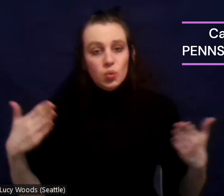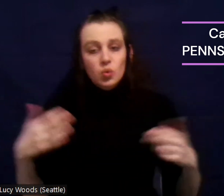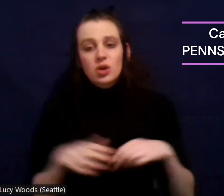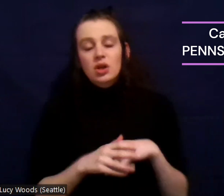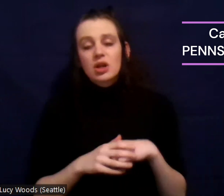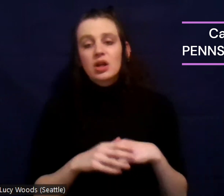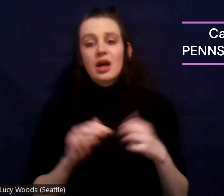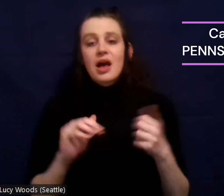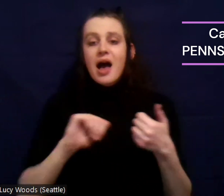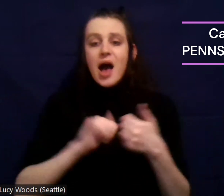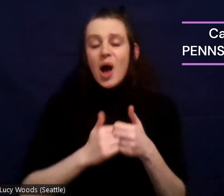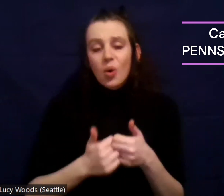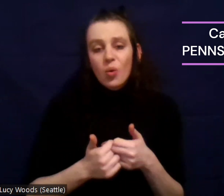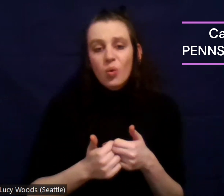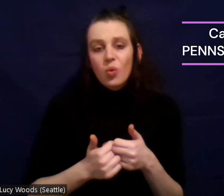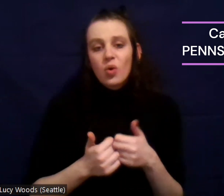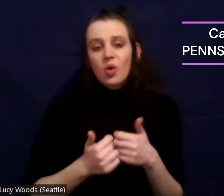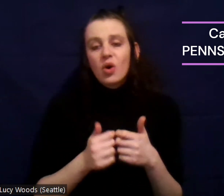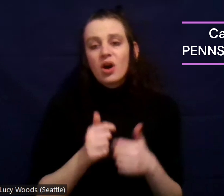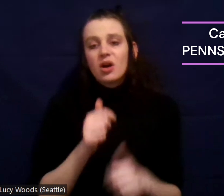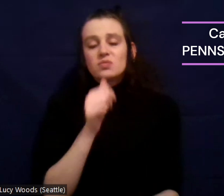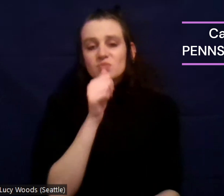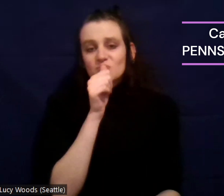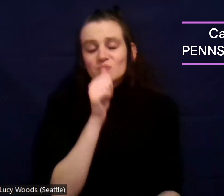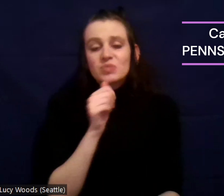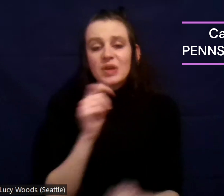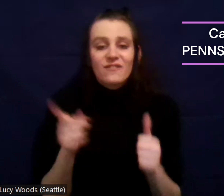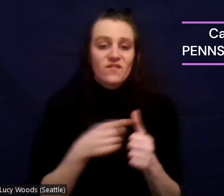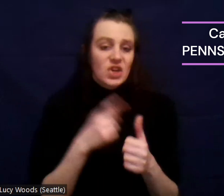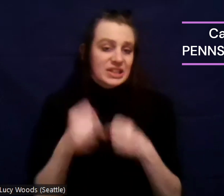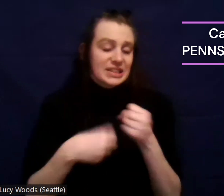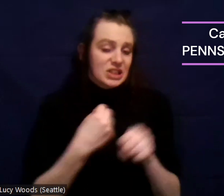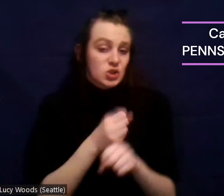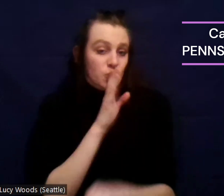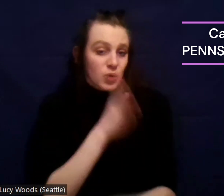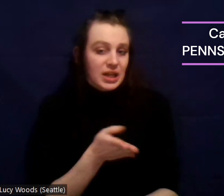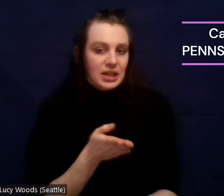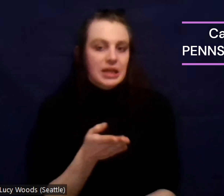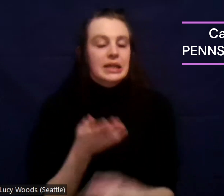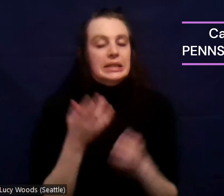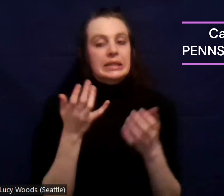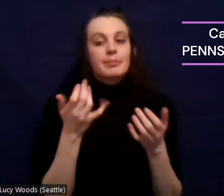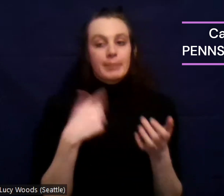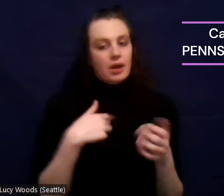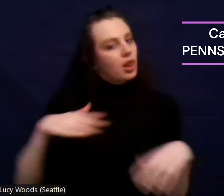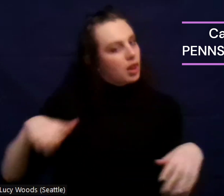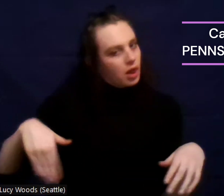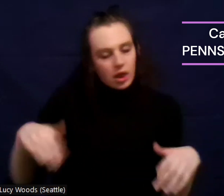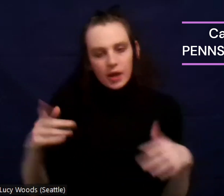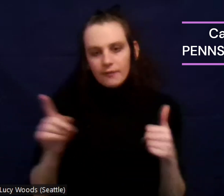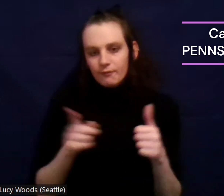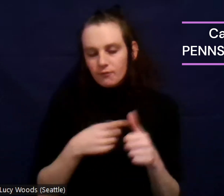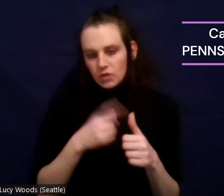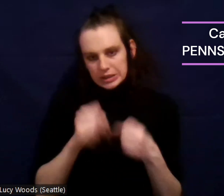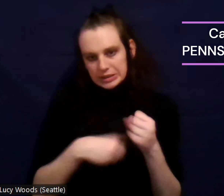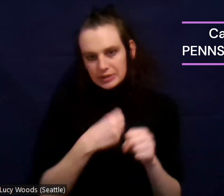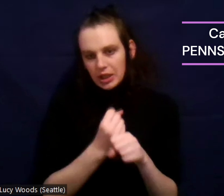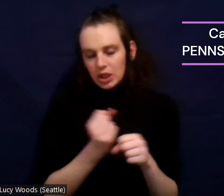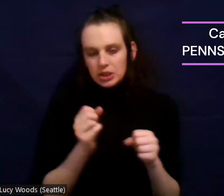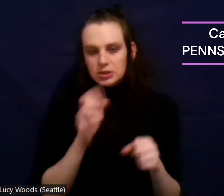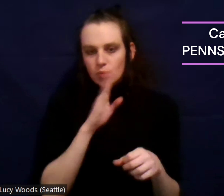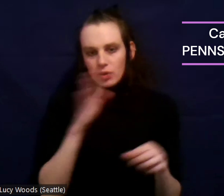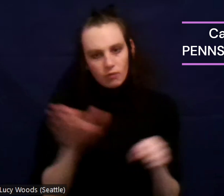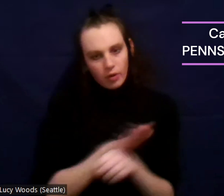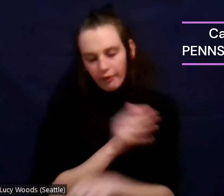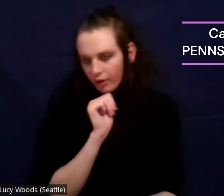you get through like the first year of sobriety, even though I'm not at my first year of sobriety just yet. But, it